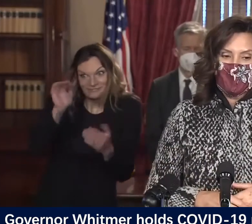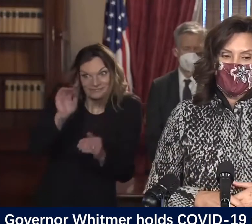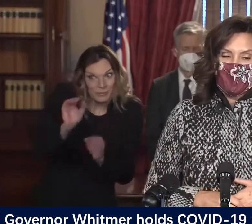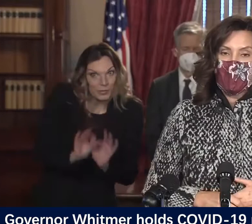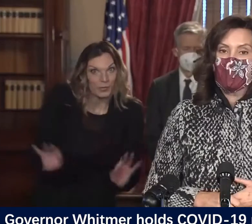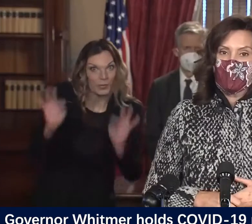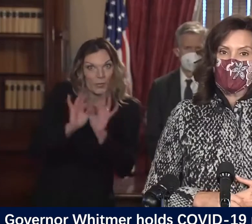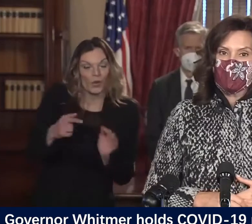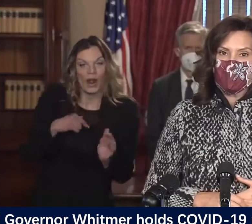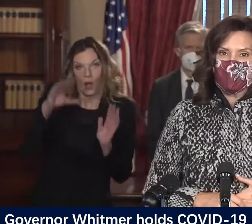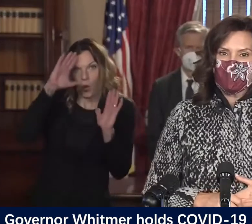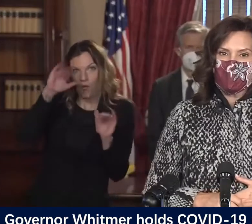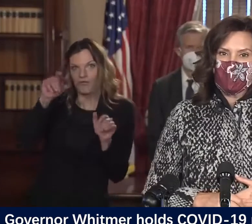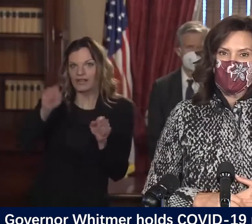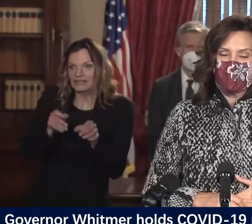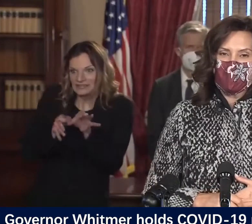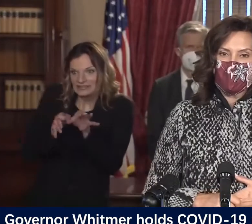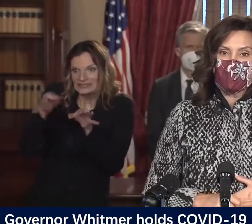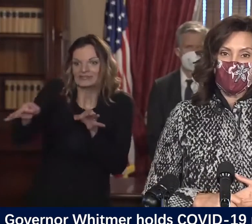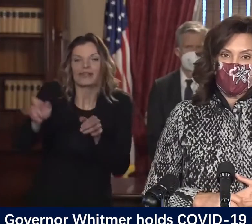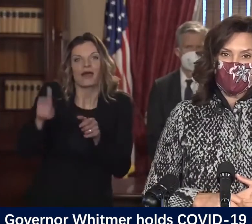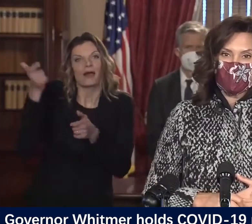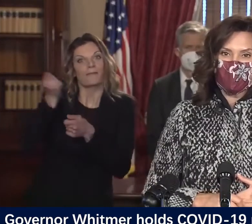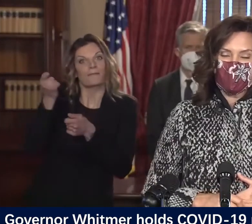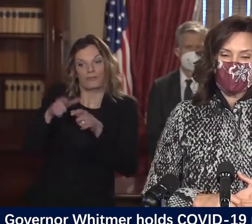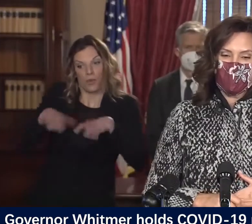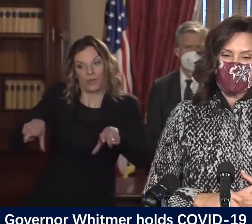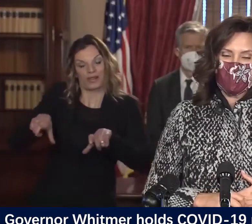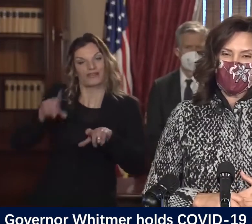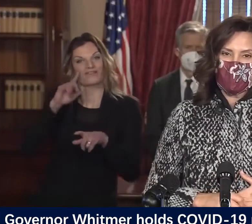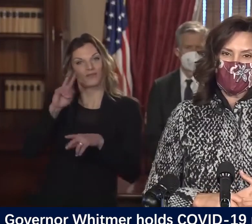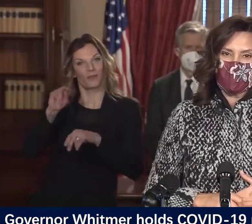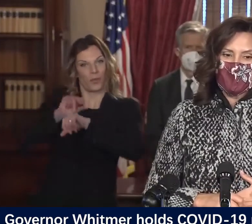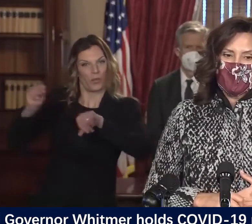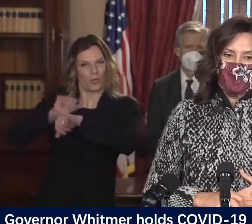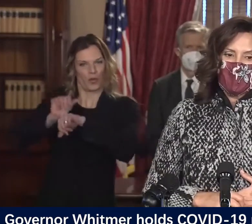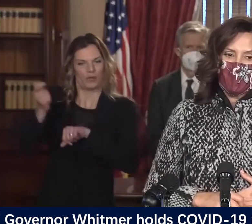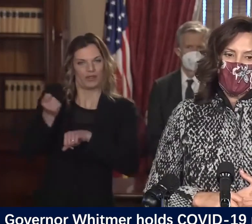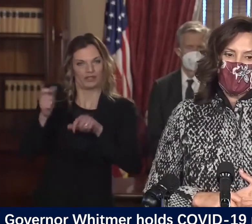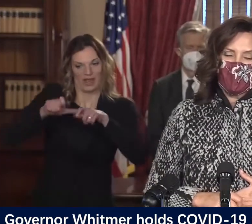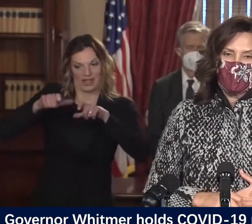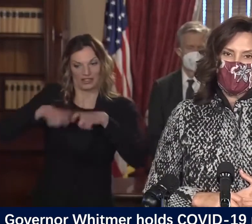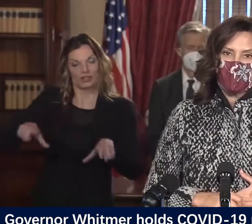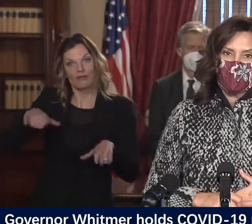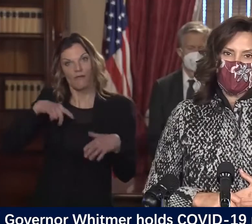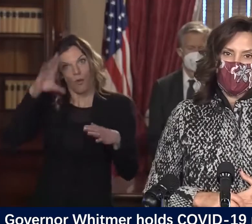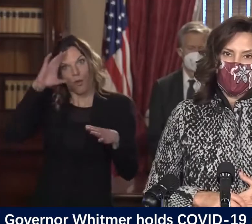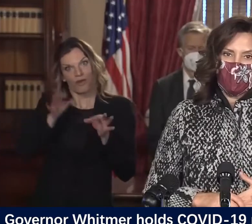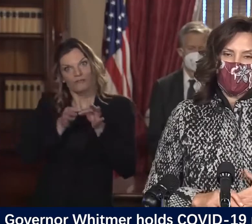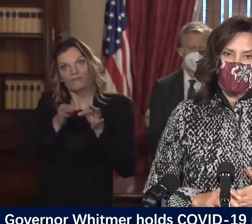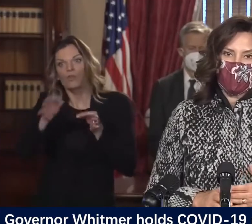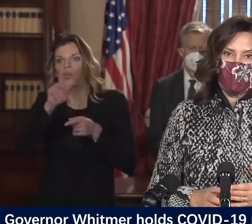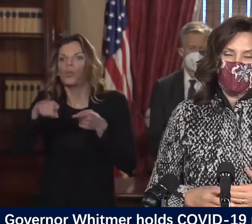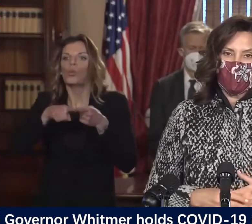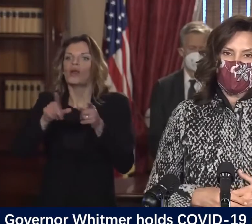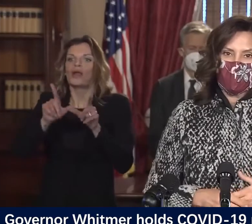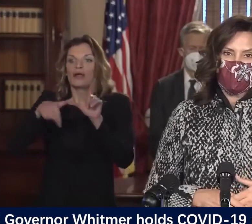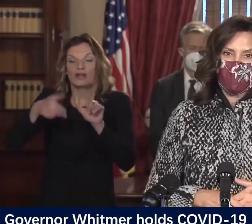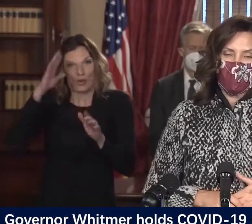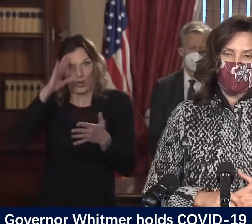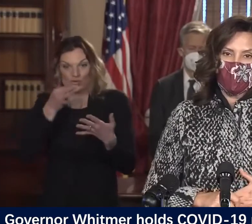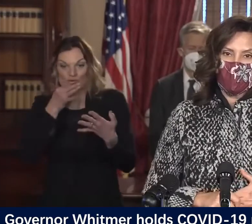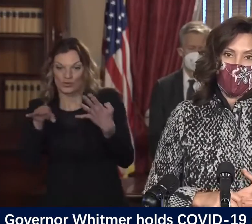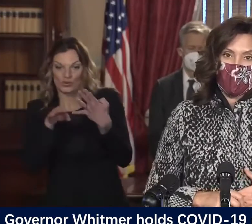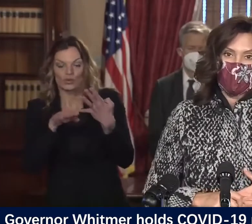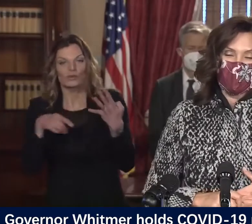year. I would like to see it extended indefinitely. I think that the change that happened under my